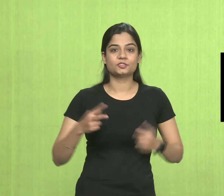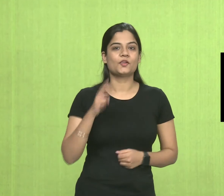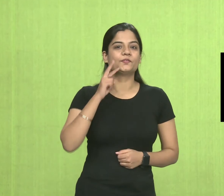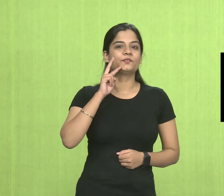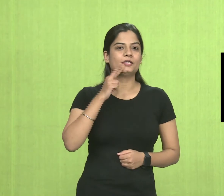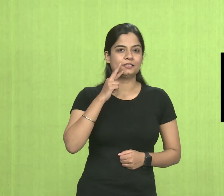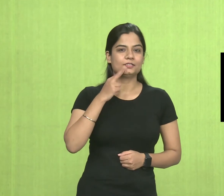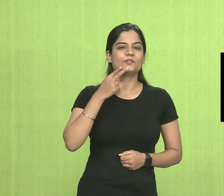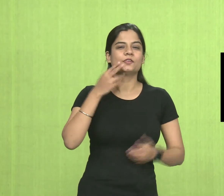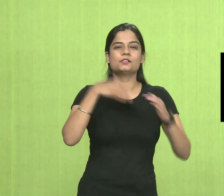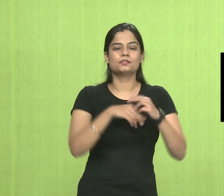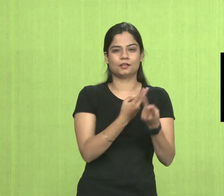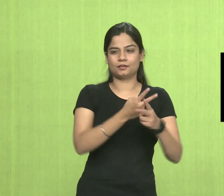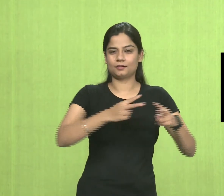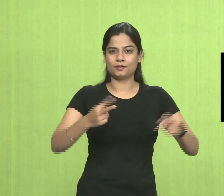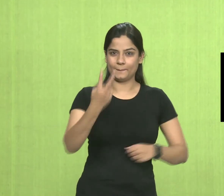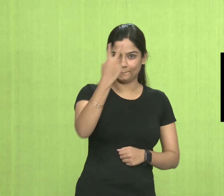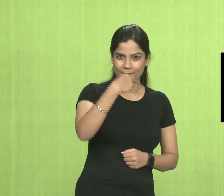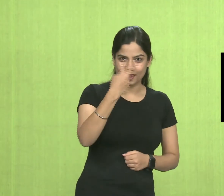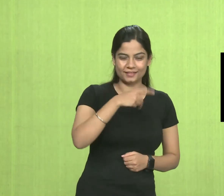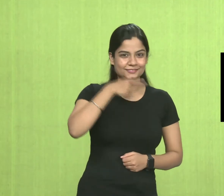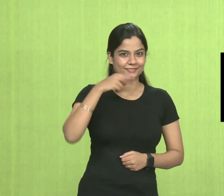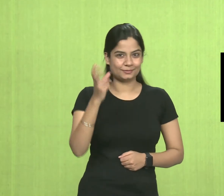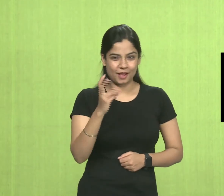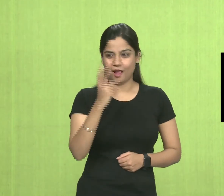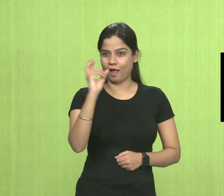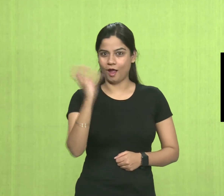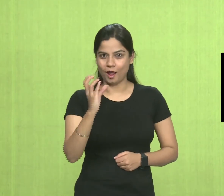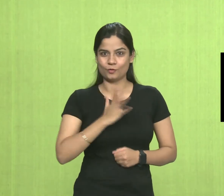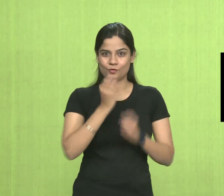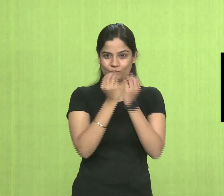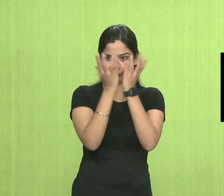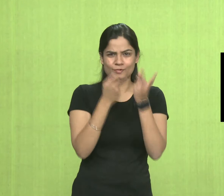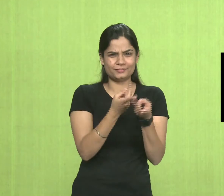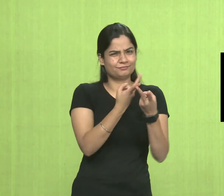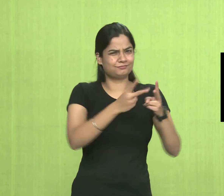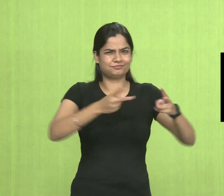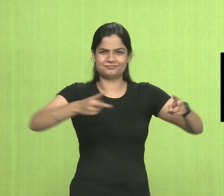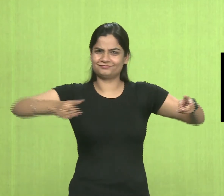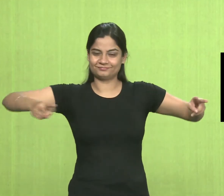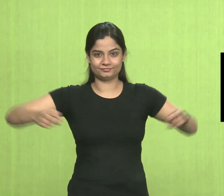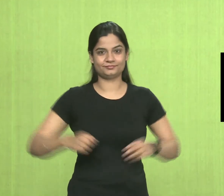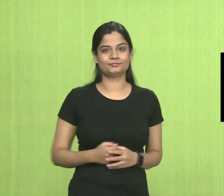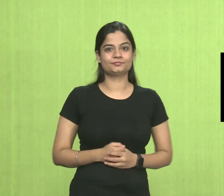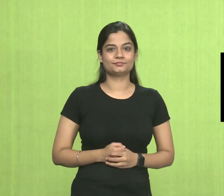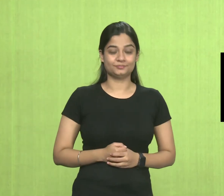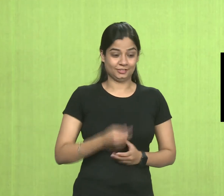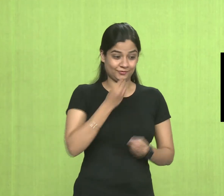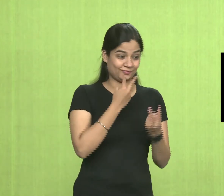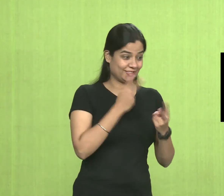a lot of time, when we are cooking some vegetables like tomato, onion, potato, etc., they have different kind